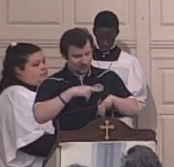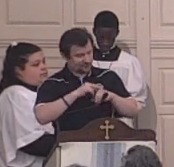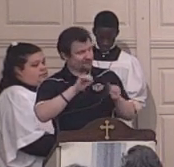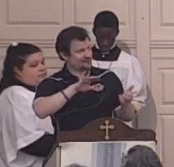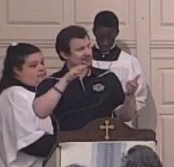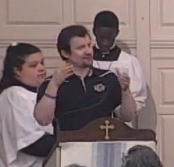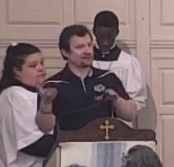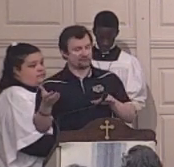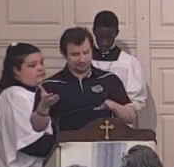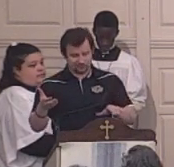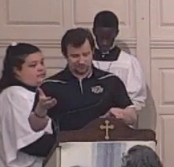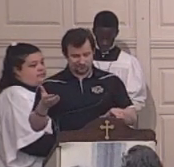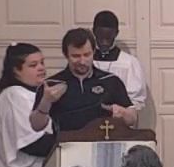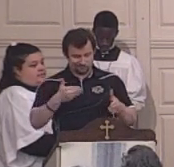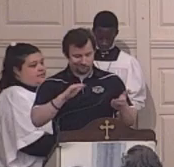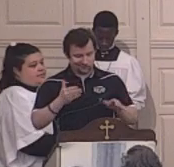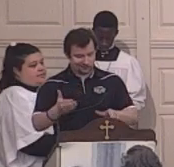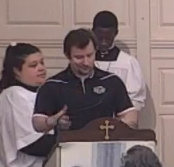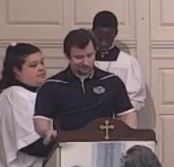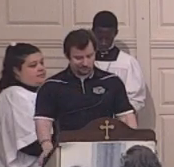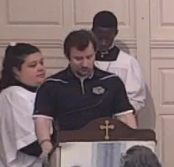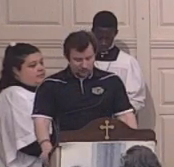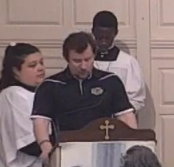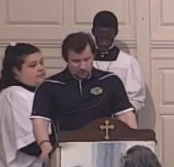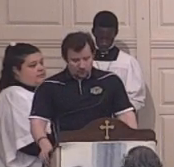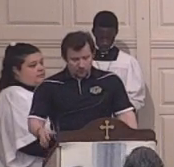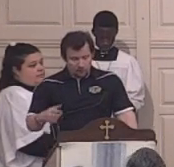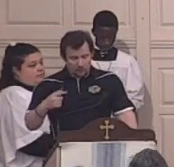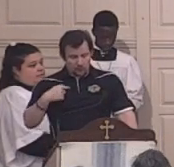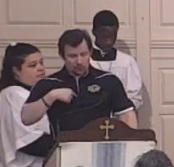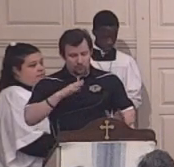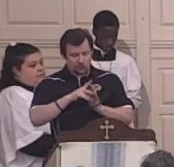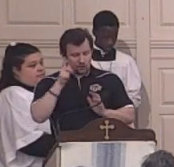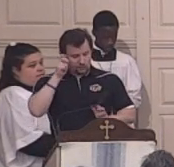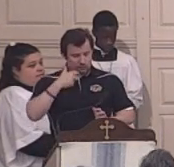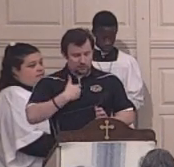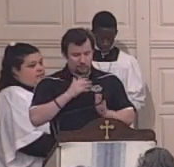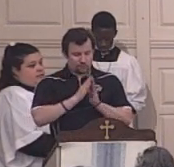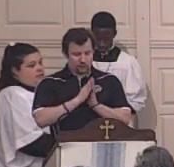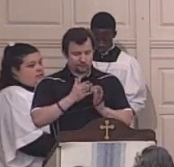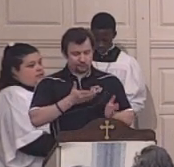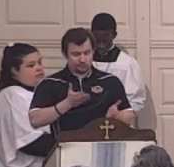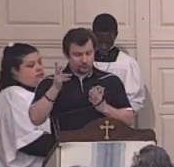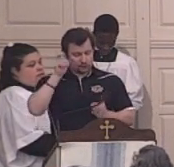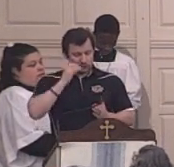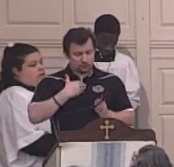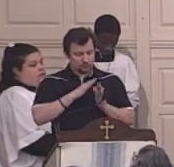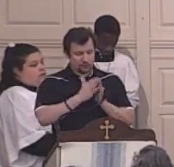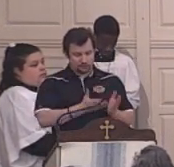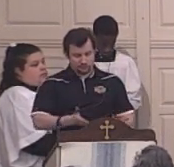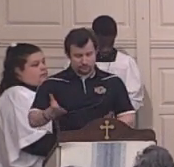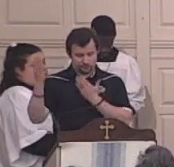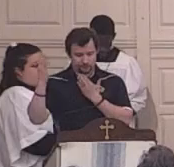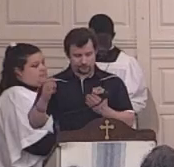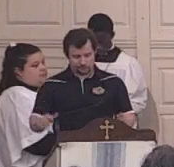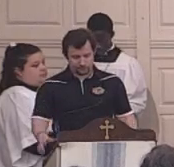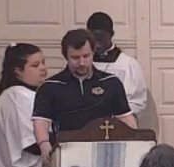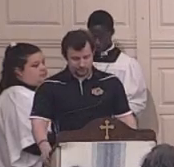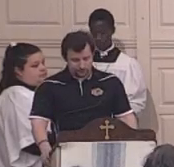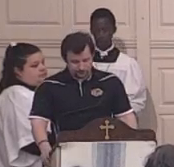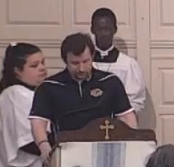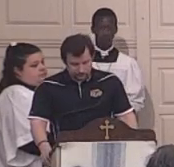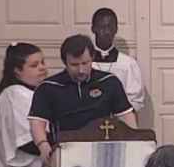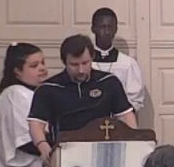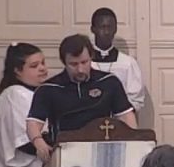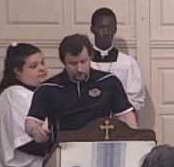with natural conception to natural death. We pray to the Lord. Lord, hear our prayer.